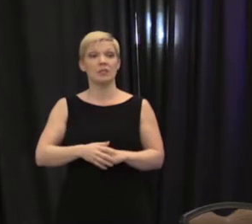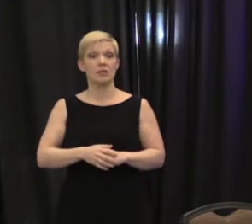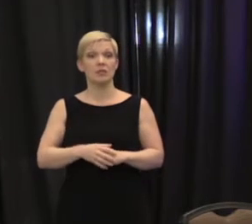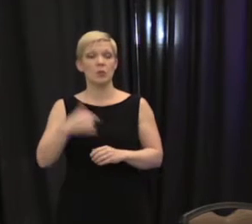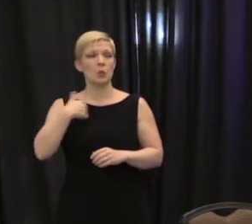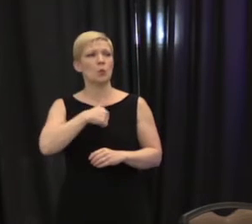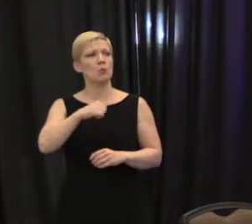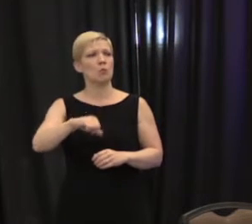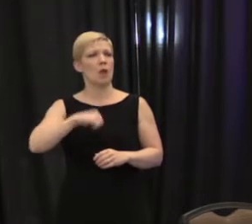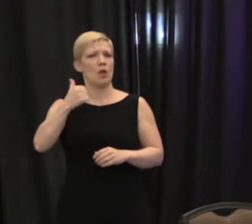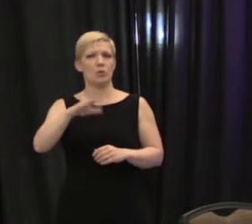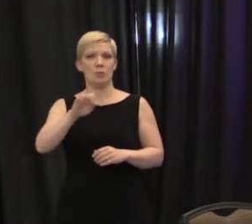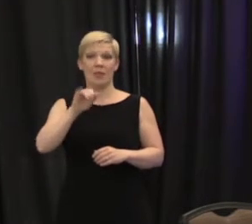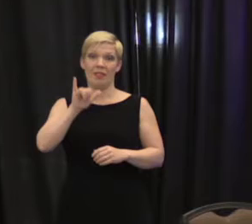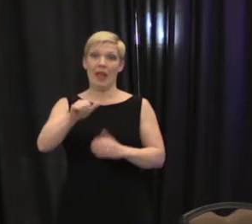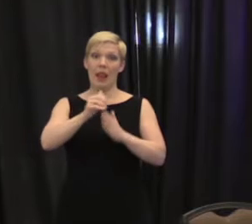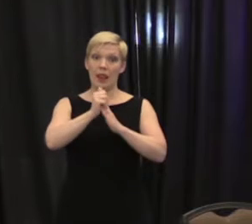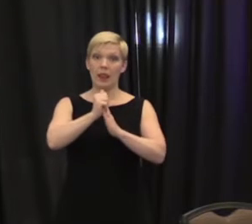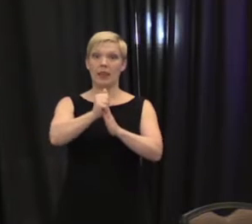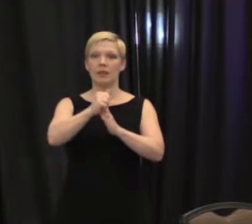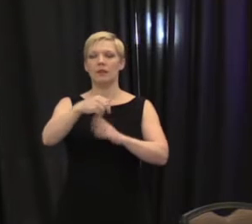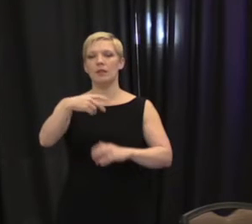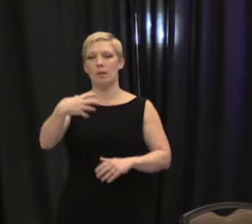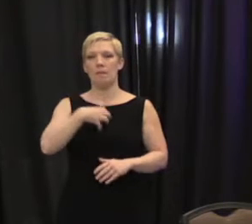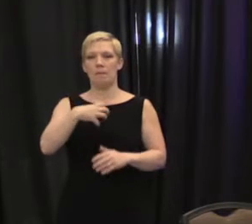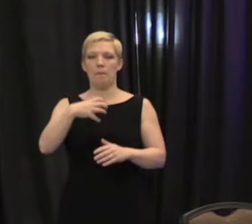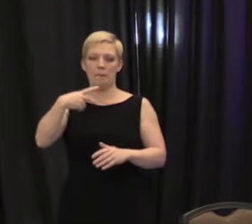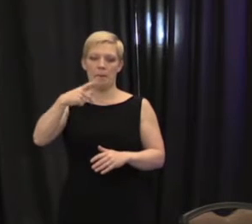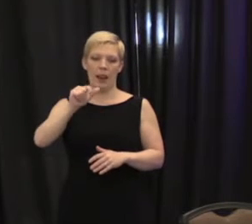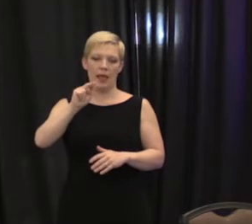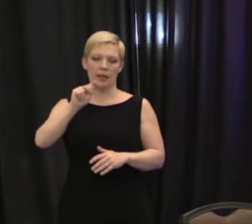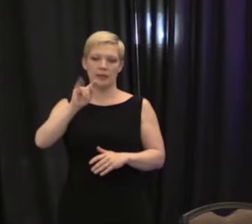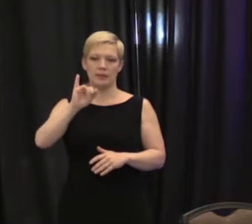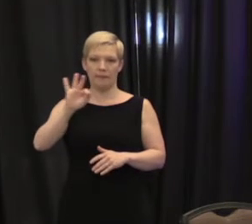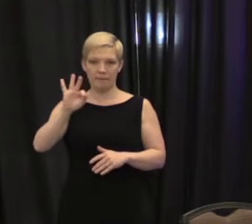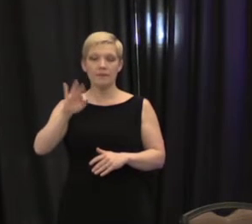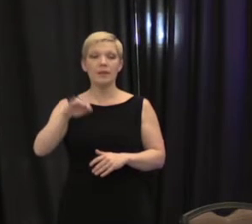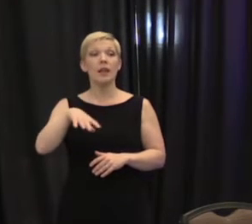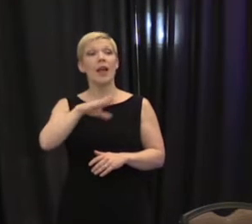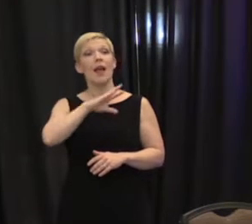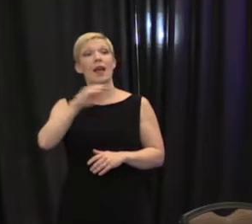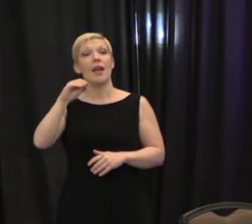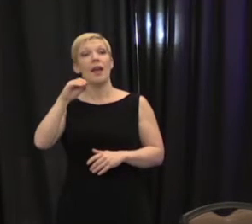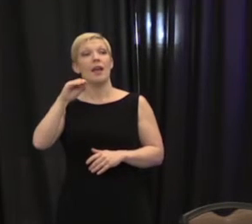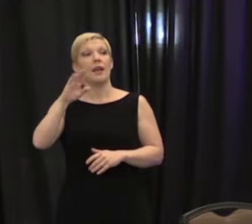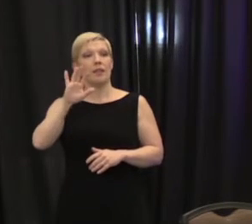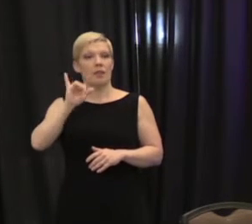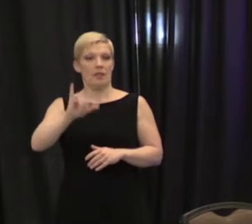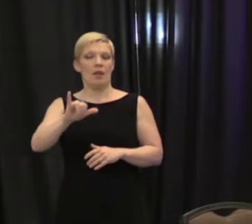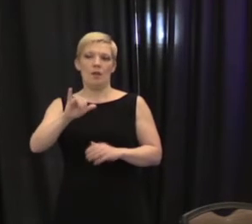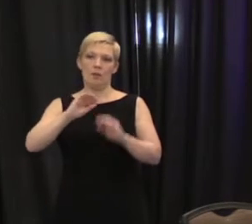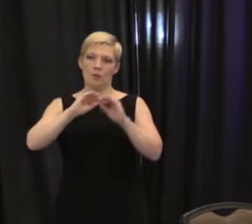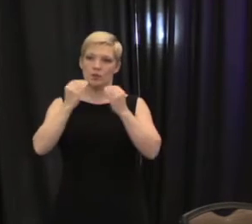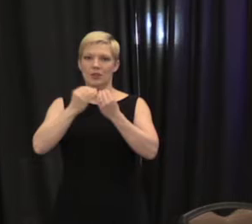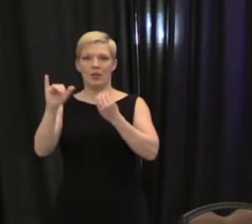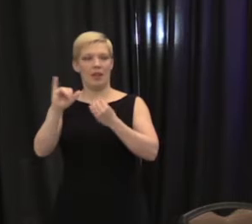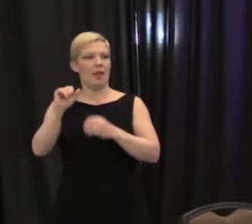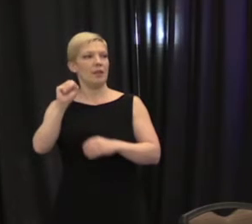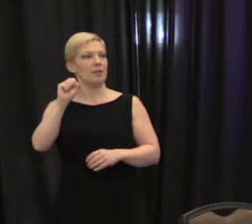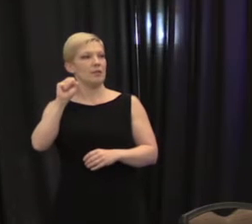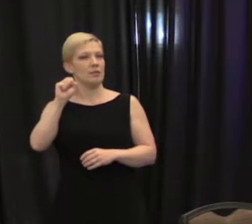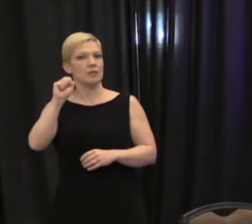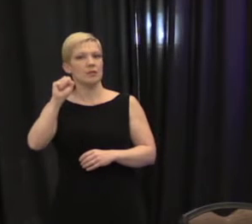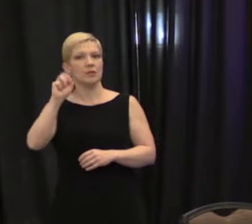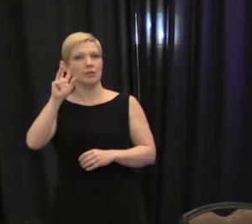to be the lead plaintiff and to be partnered with organizations like SWAP and with